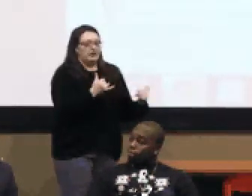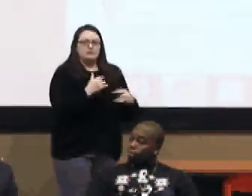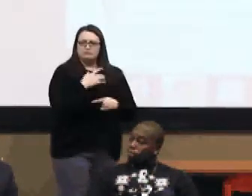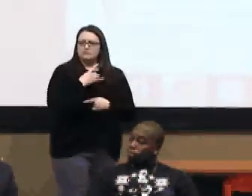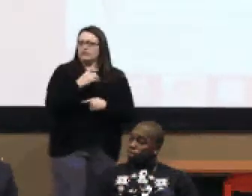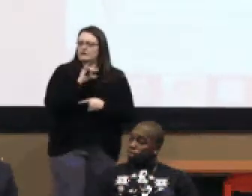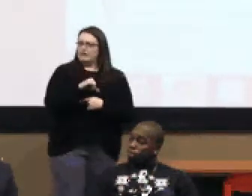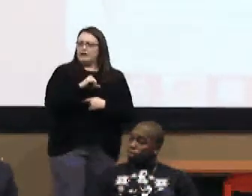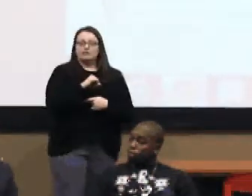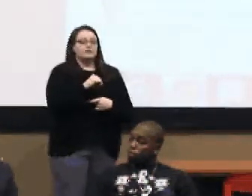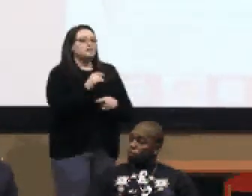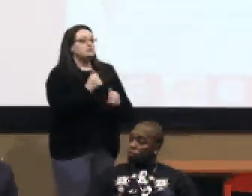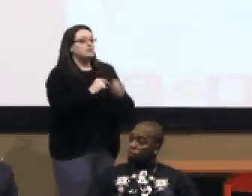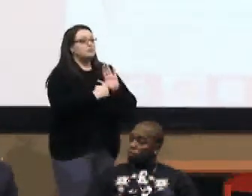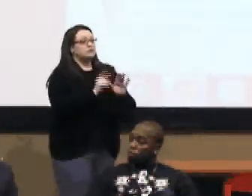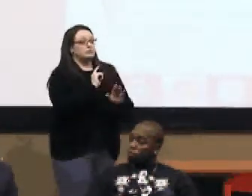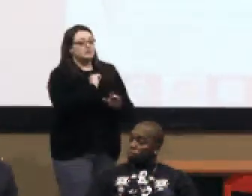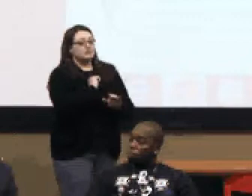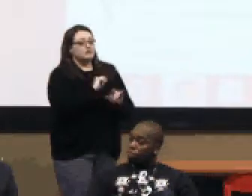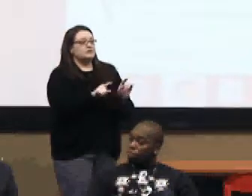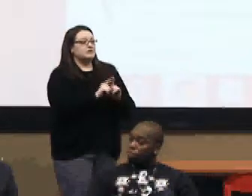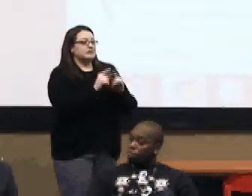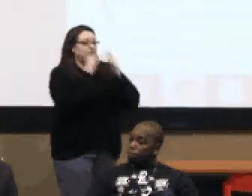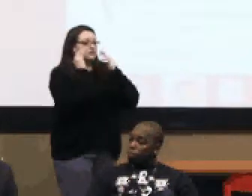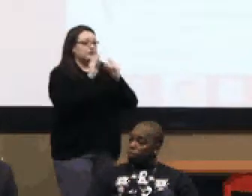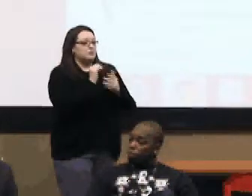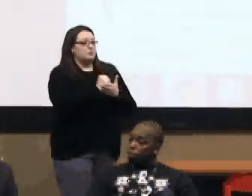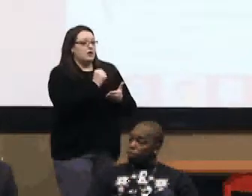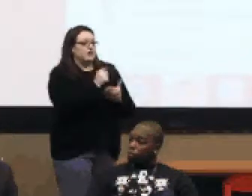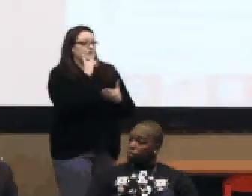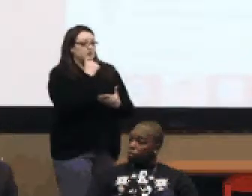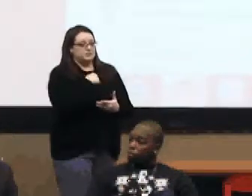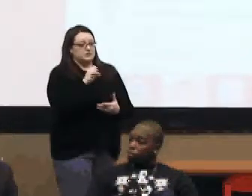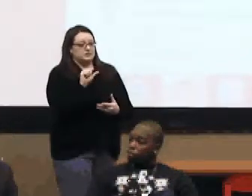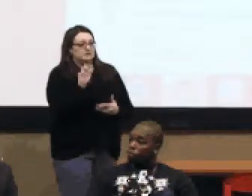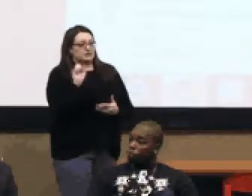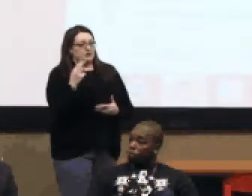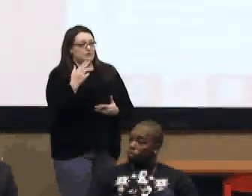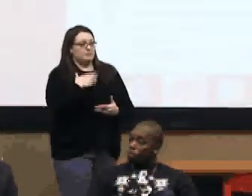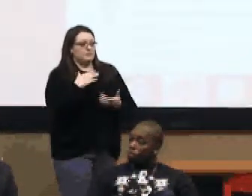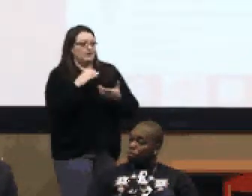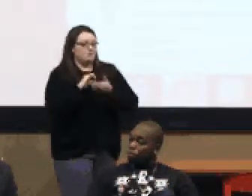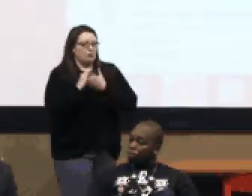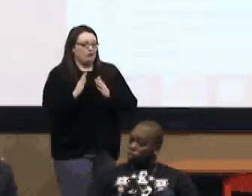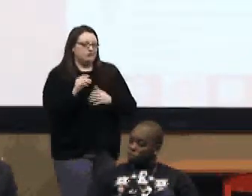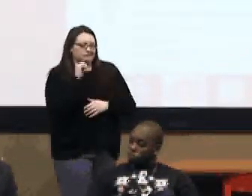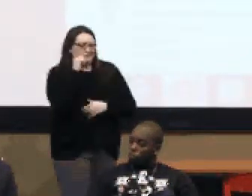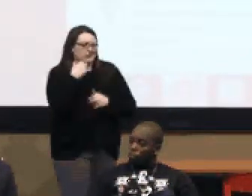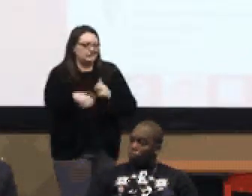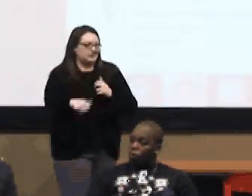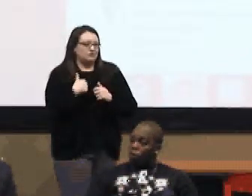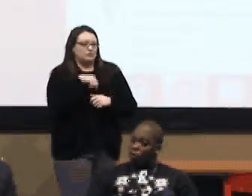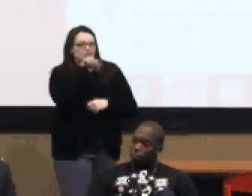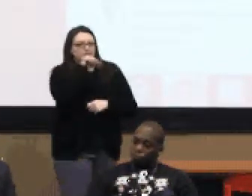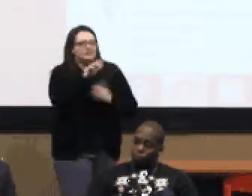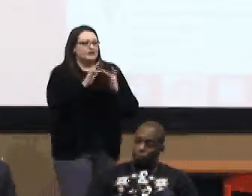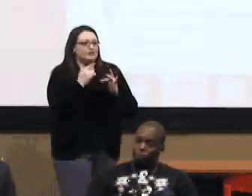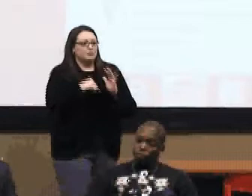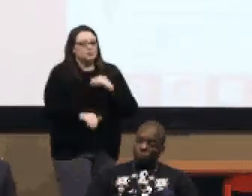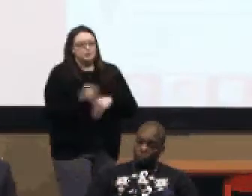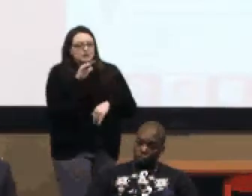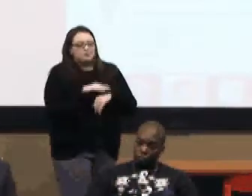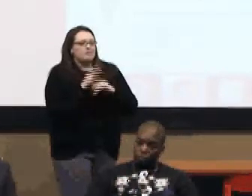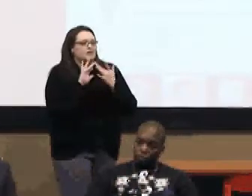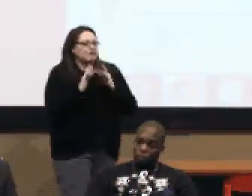Basically just trying to represent ourselves as a friendly brand, which for me and Sarah, my partner, isn't hard, because we love the internet, we grew up on the